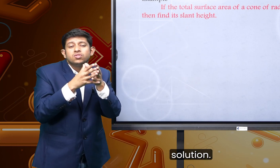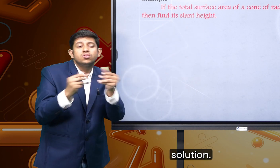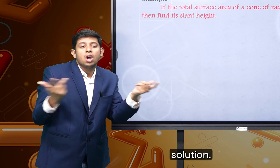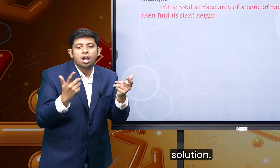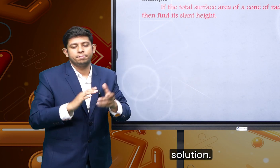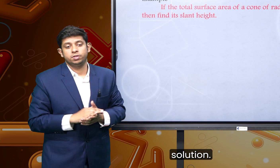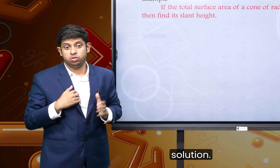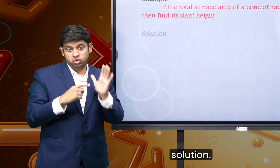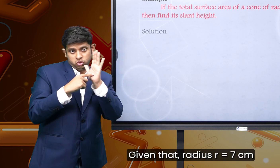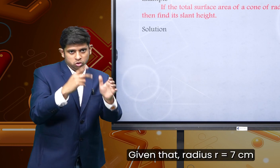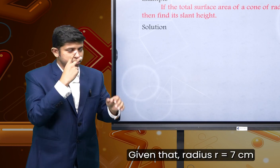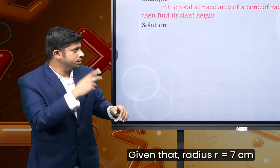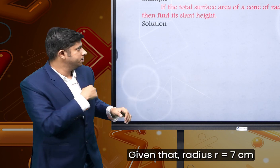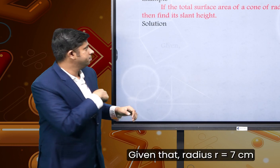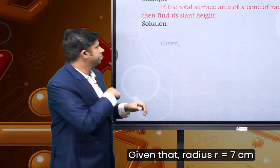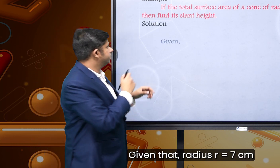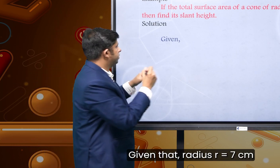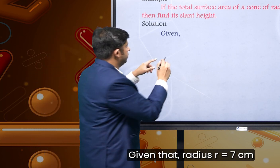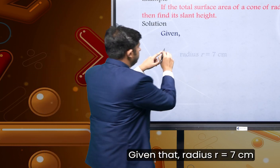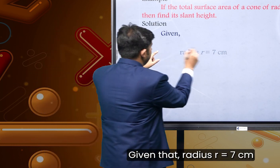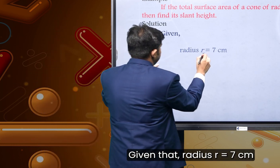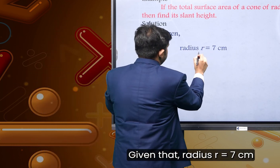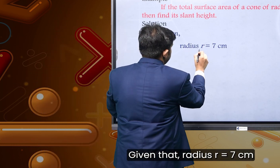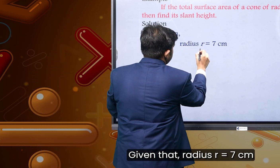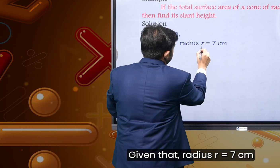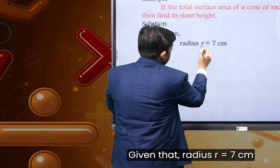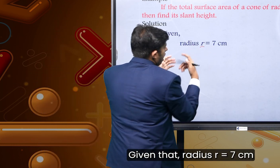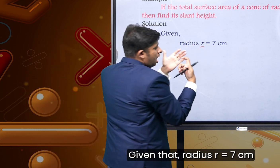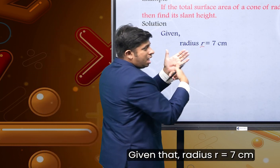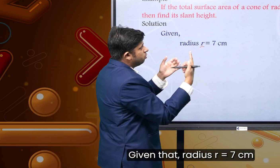Solution. Given that radius r is equal to 7 cm,